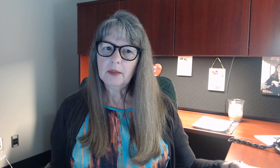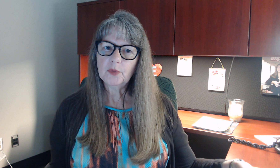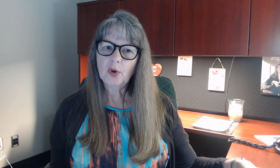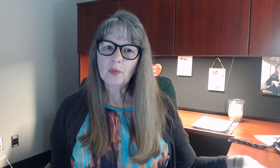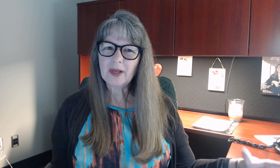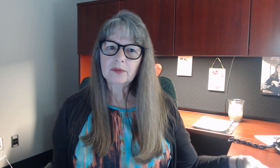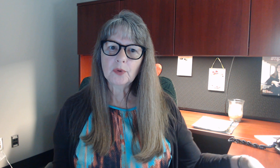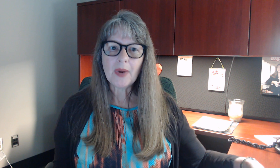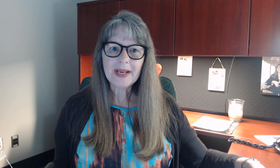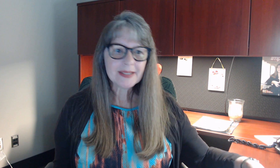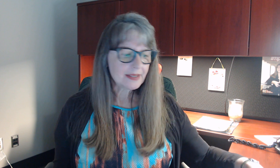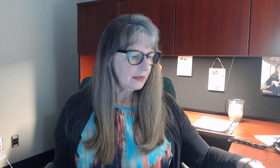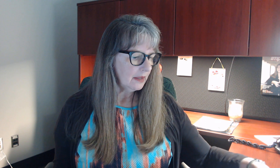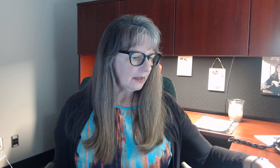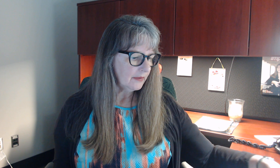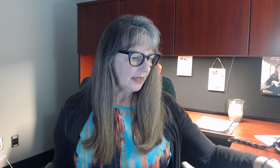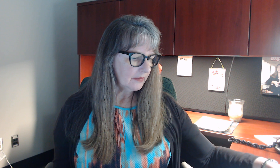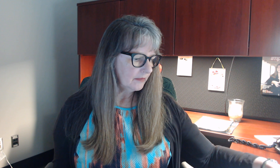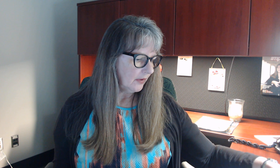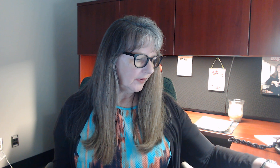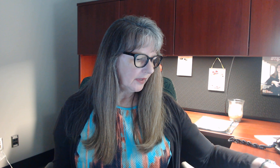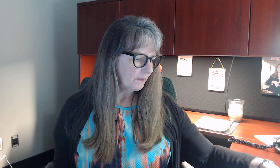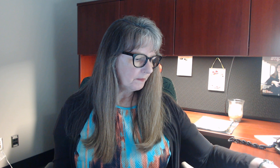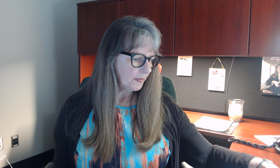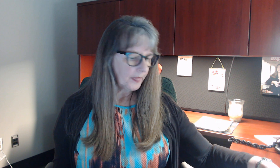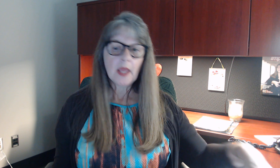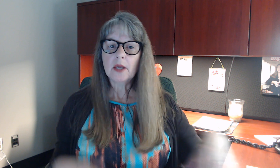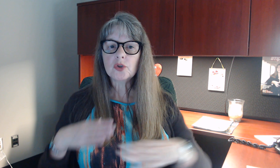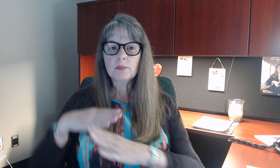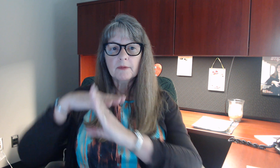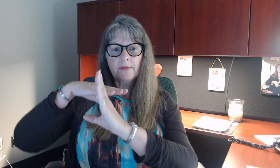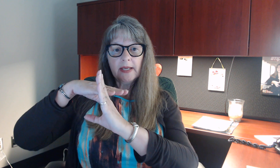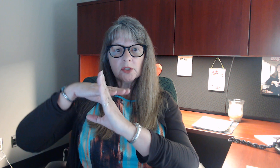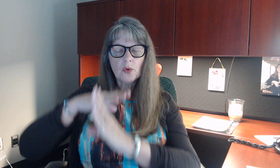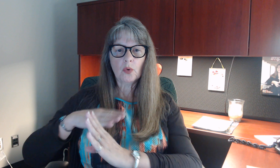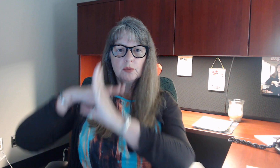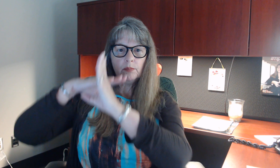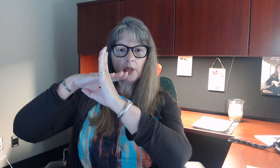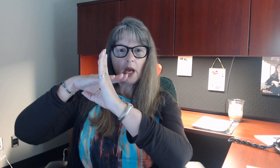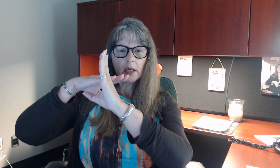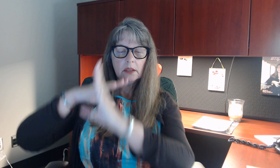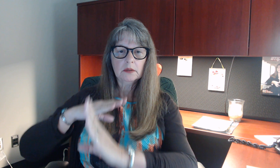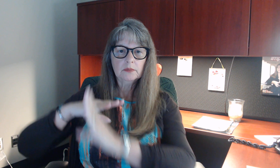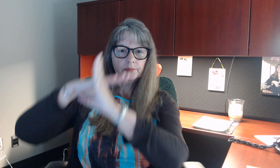know, around your waist, that area. To prevent or to block.